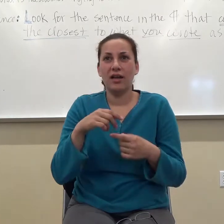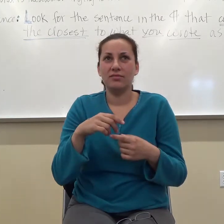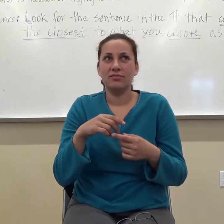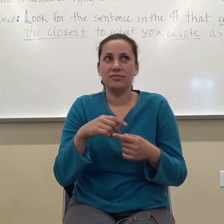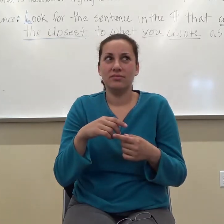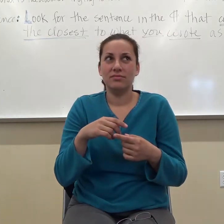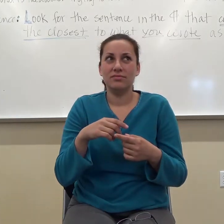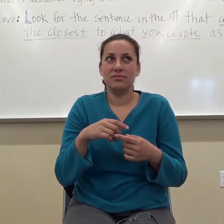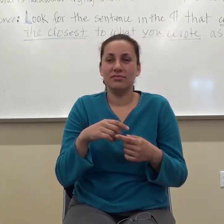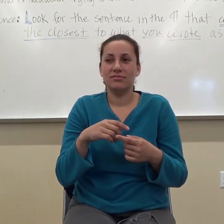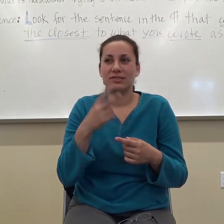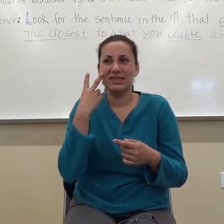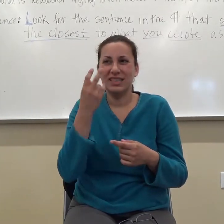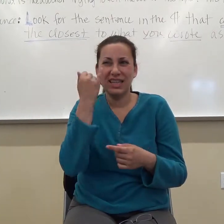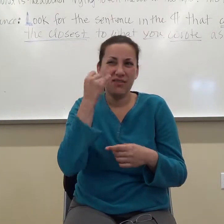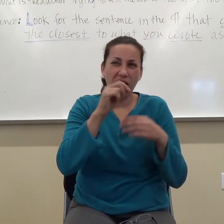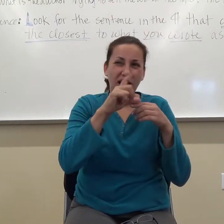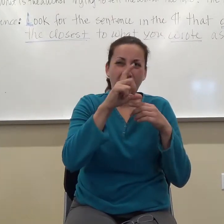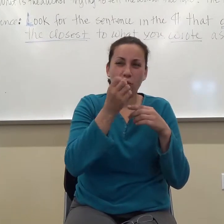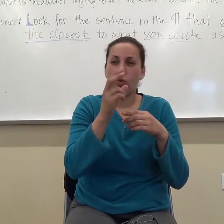Okay. Let me see here.